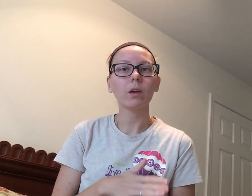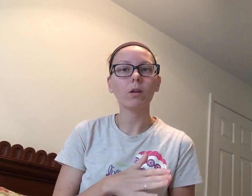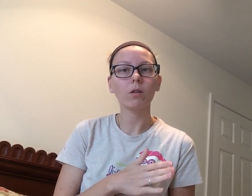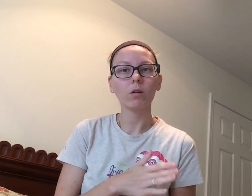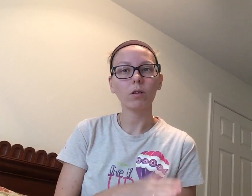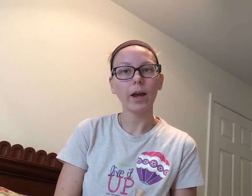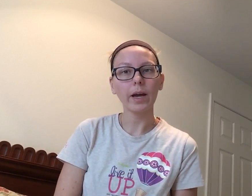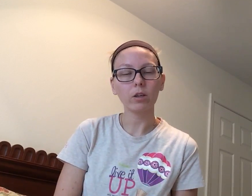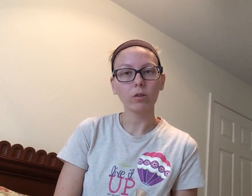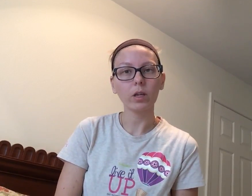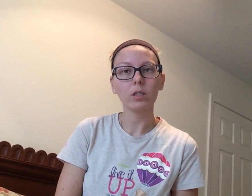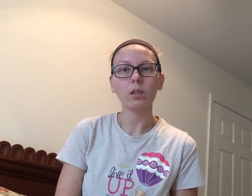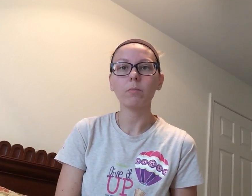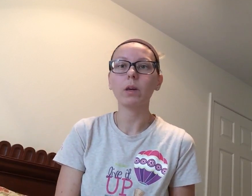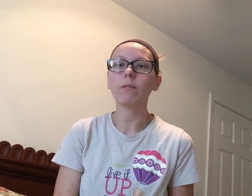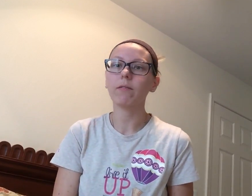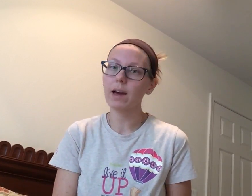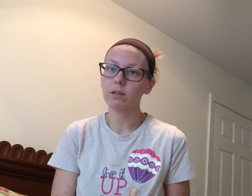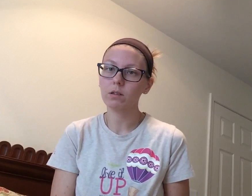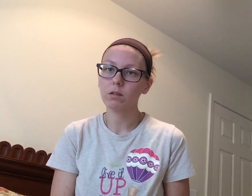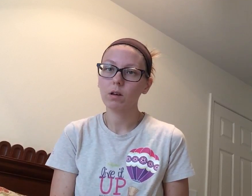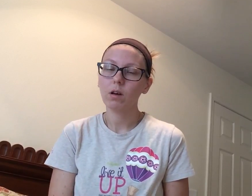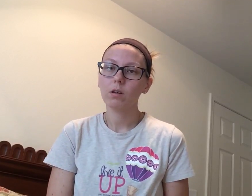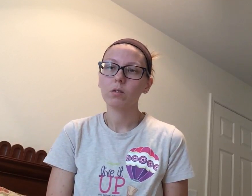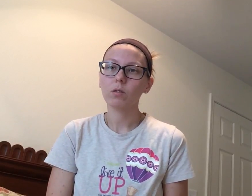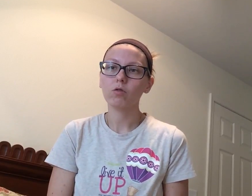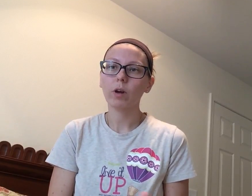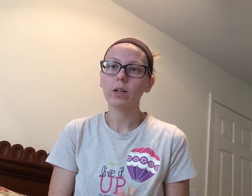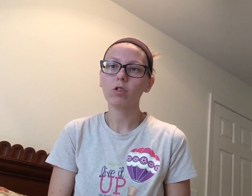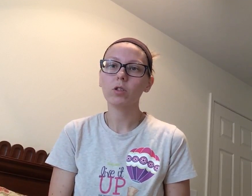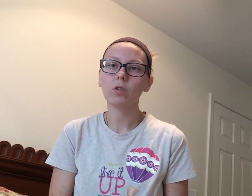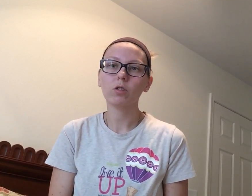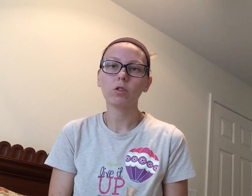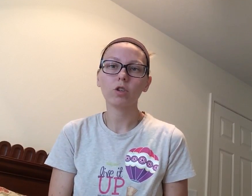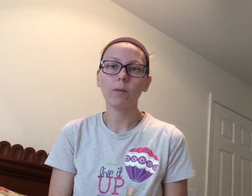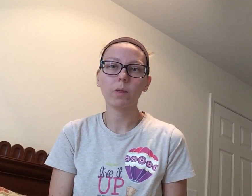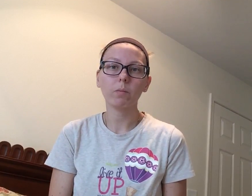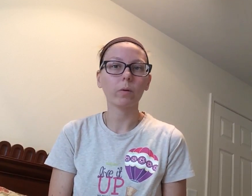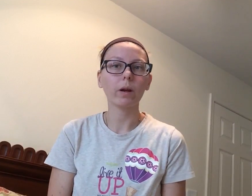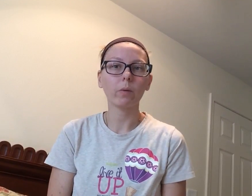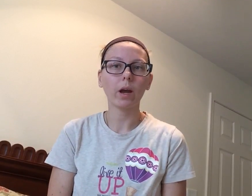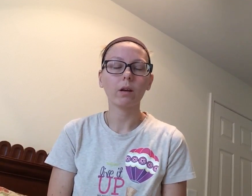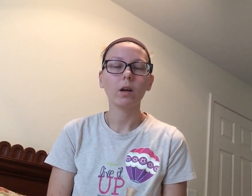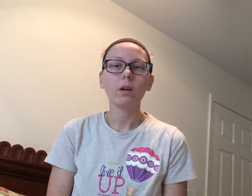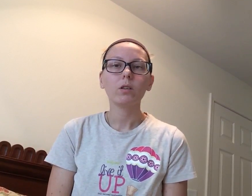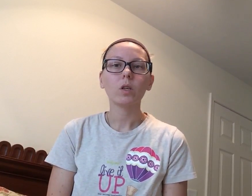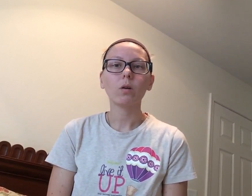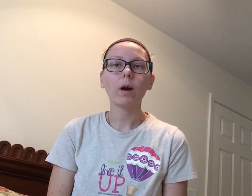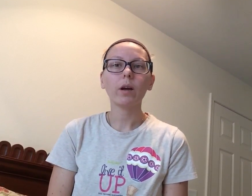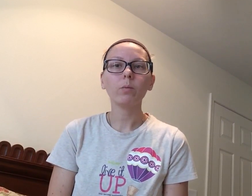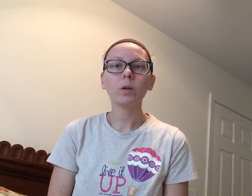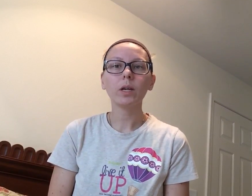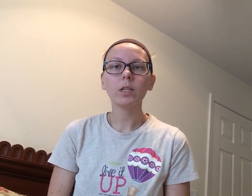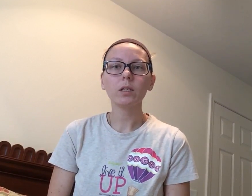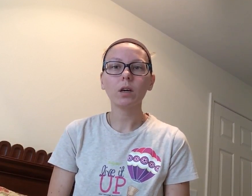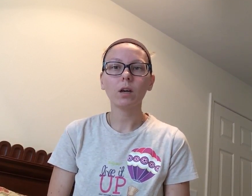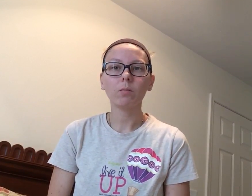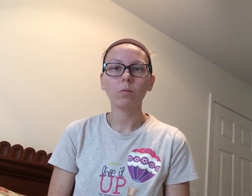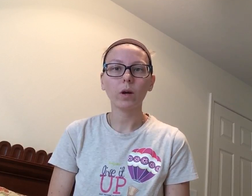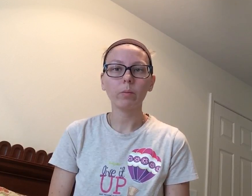being accurate than being fast. So try to just shape them the right way. So I hope you guys were able